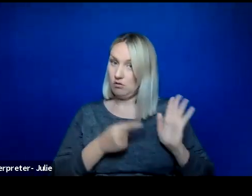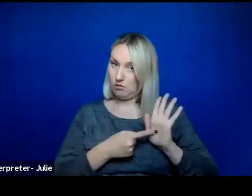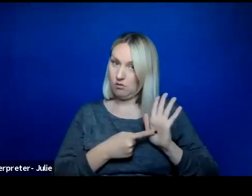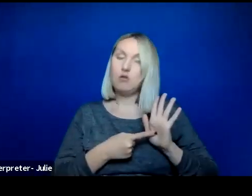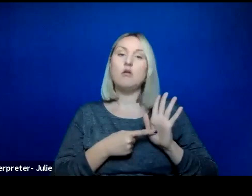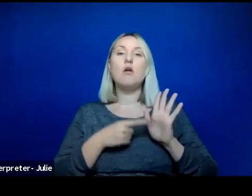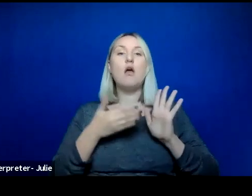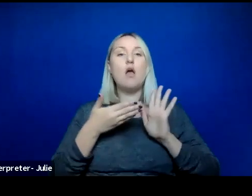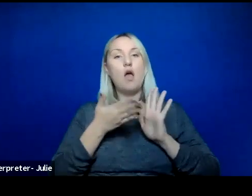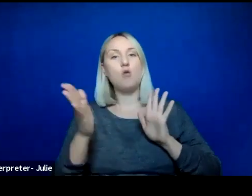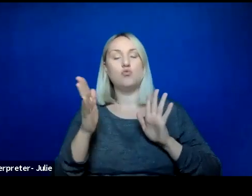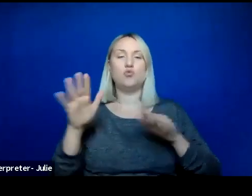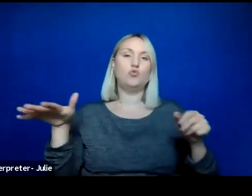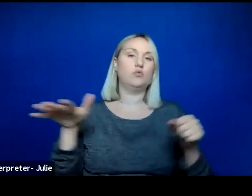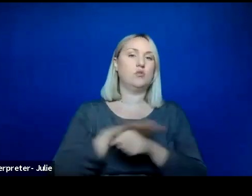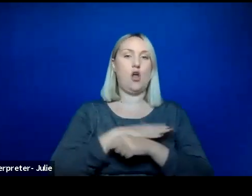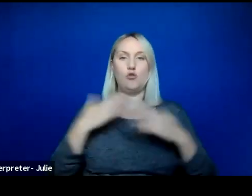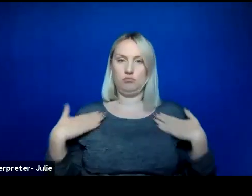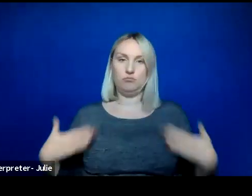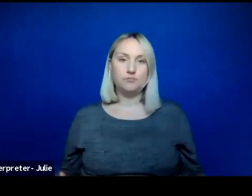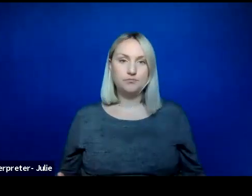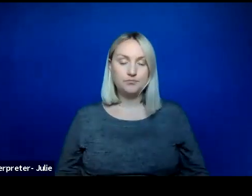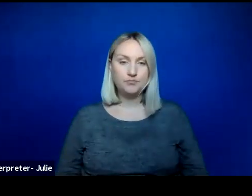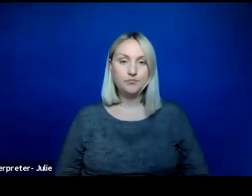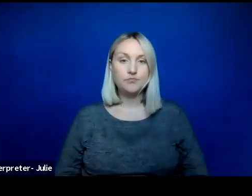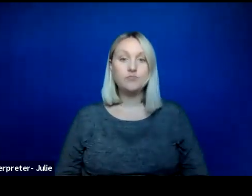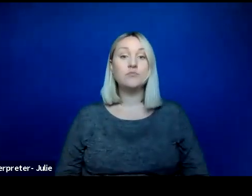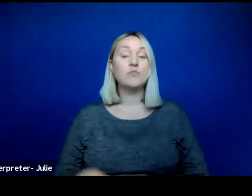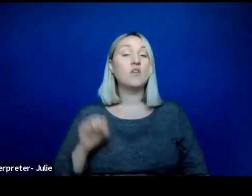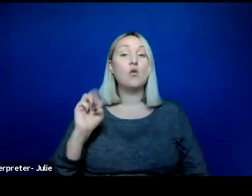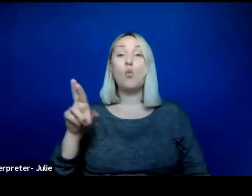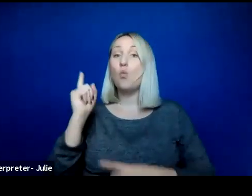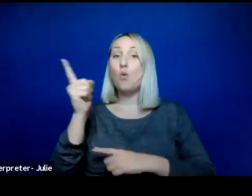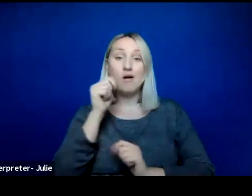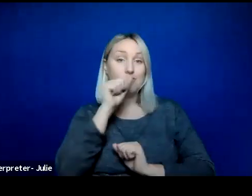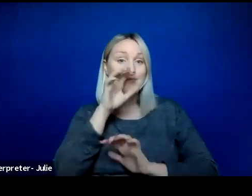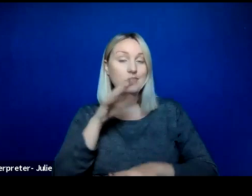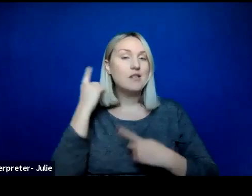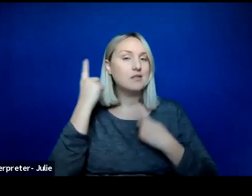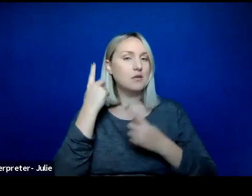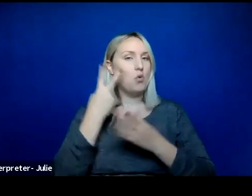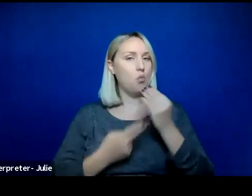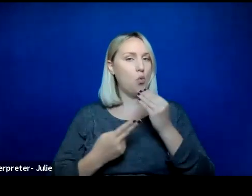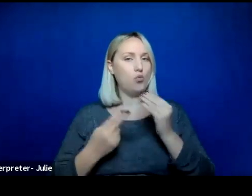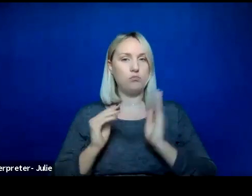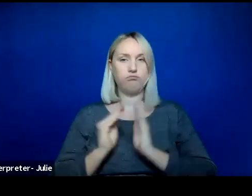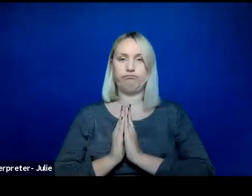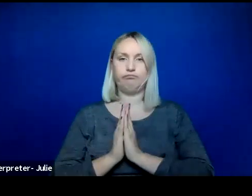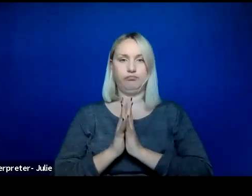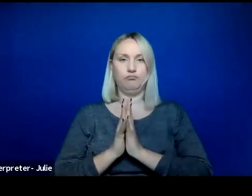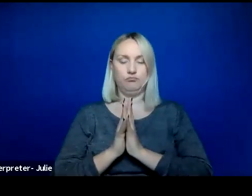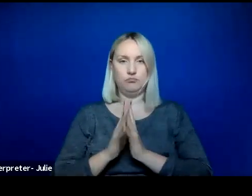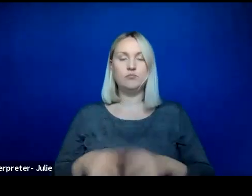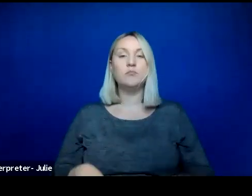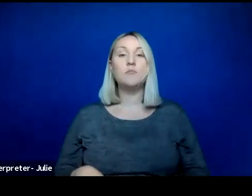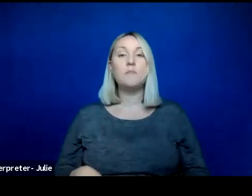out through your entire being. Or maybe just for one breath, think about both. The arms